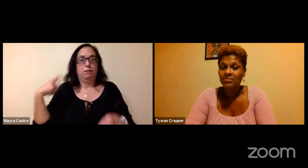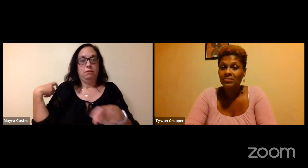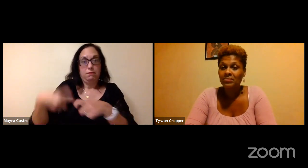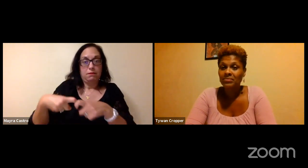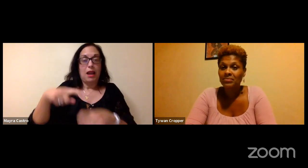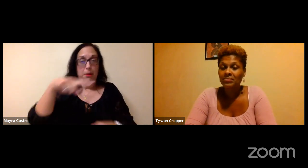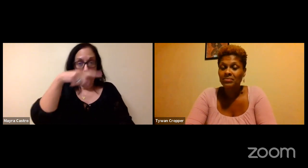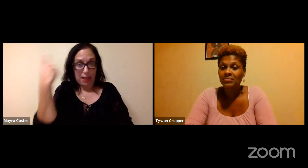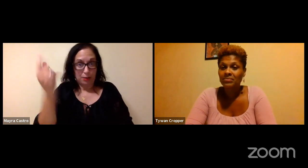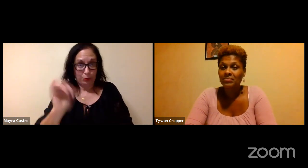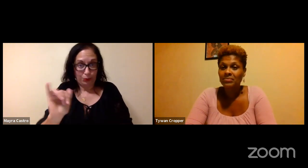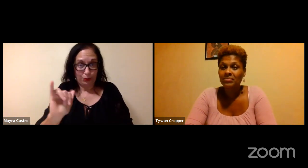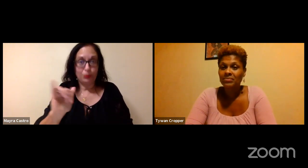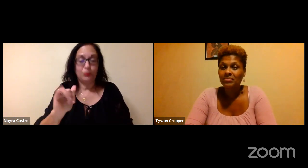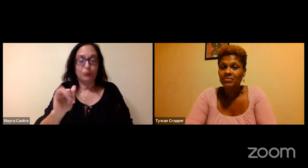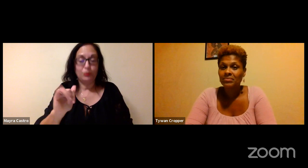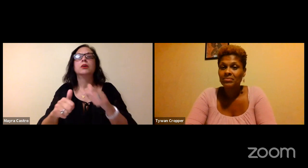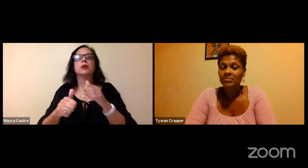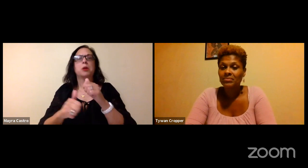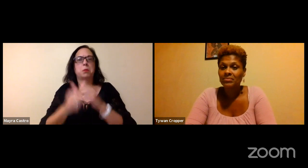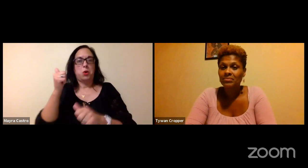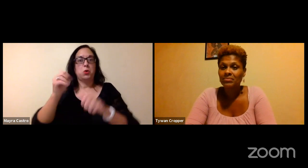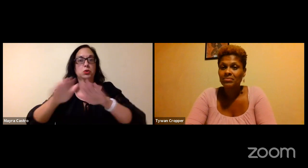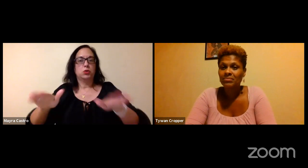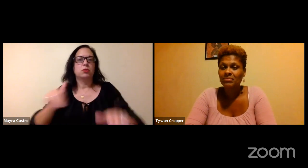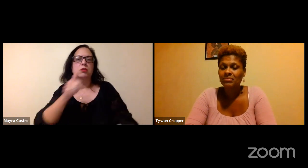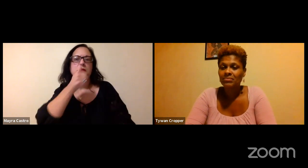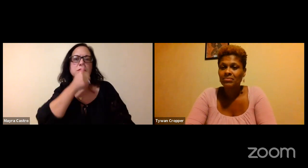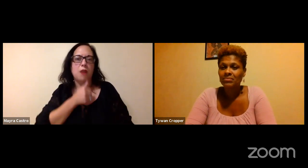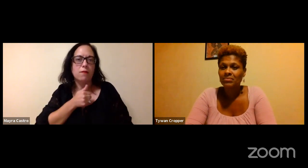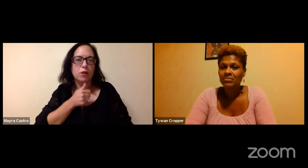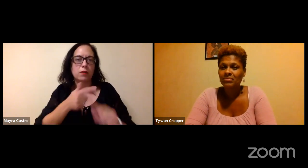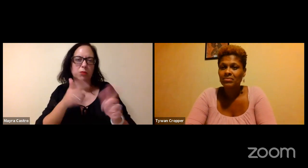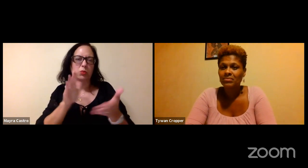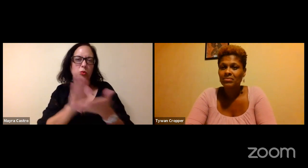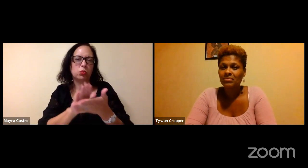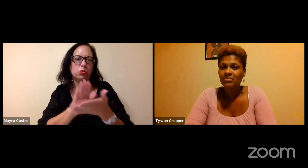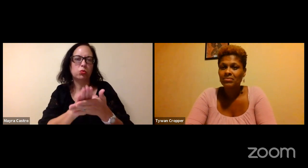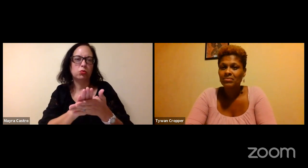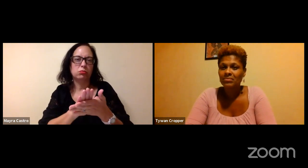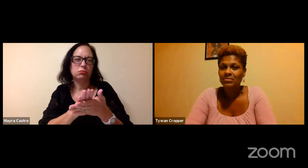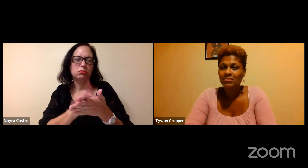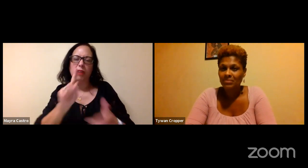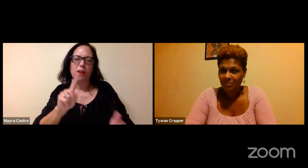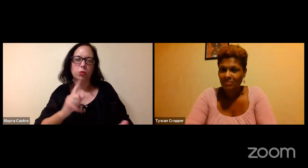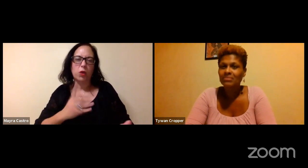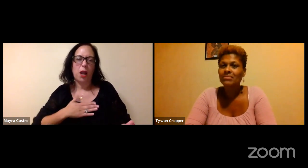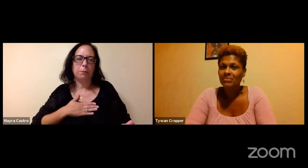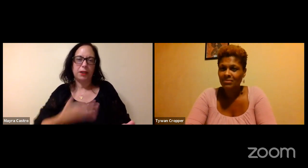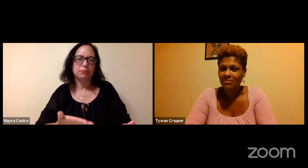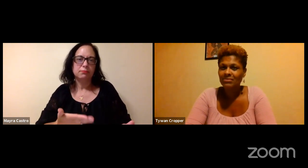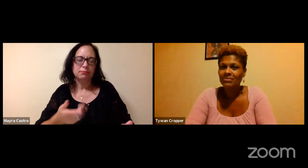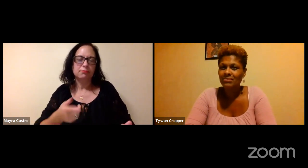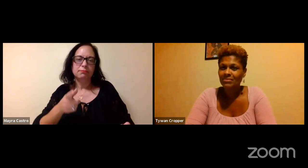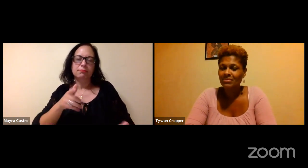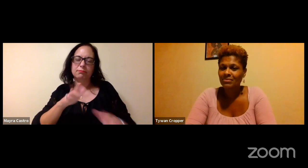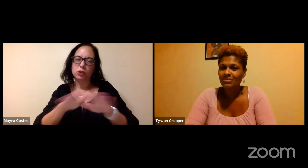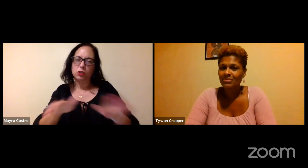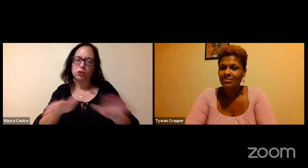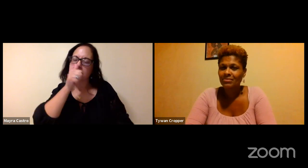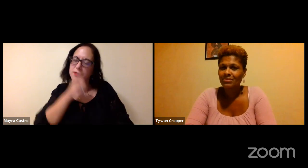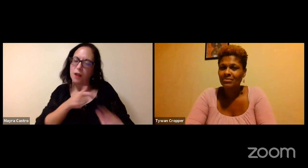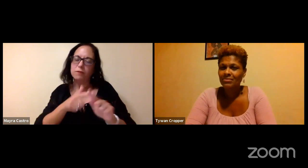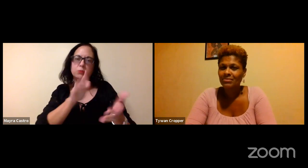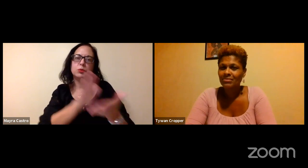And the reason we founded this camp, it's not just a Hispanic camp, it's also for Black deaf